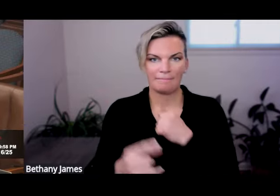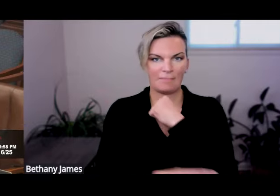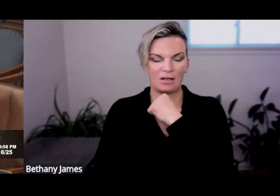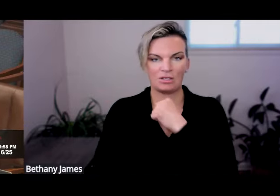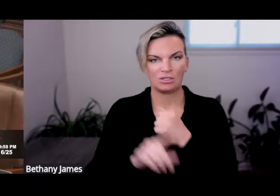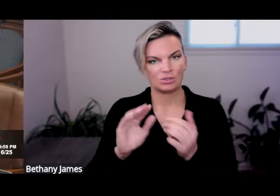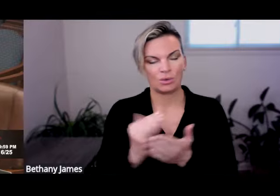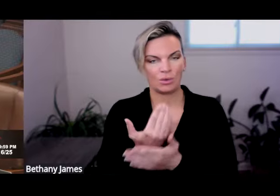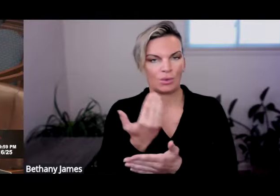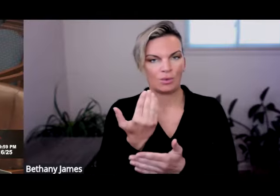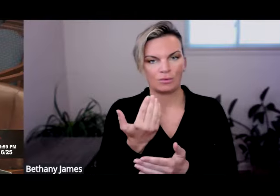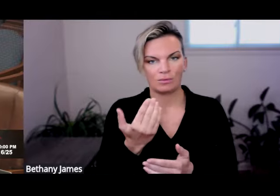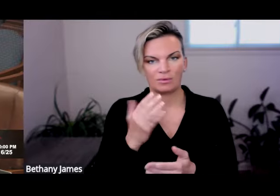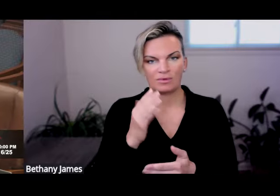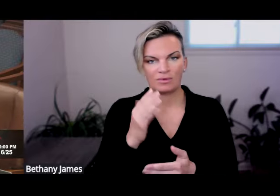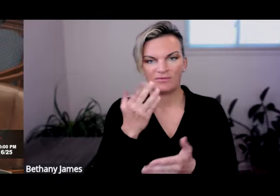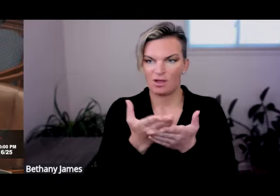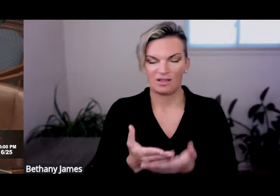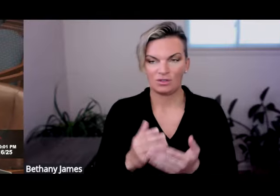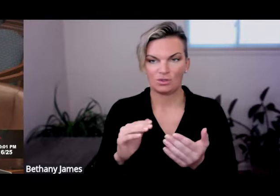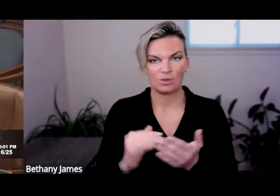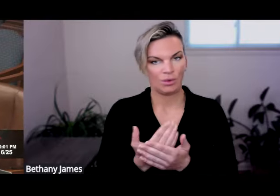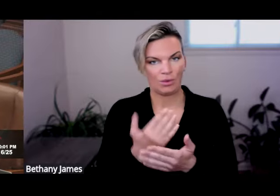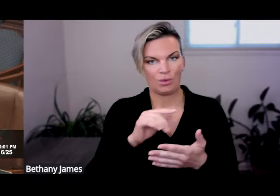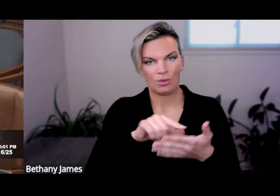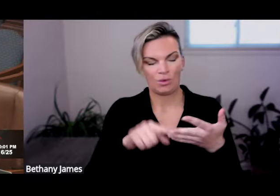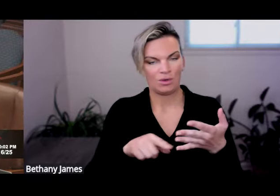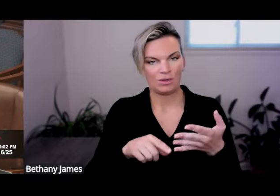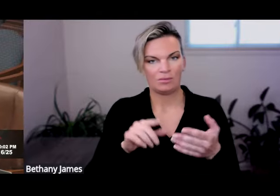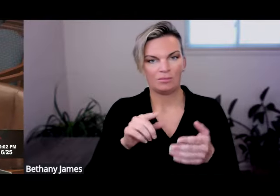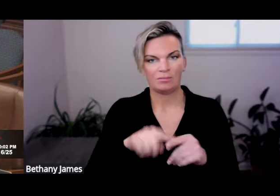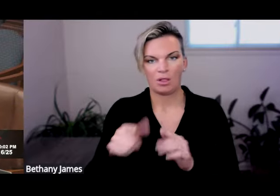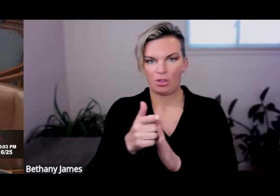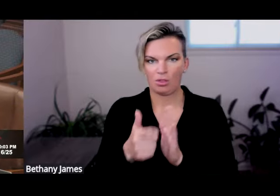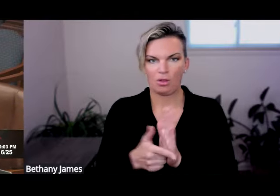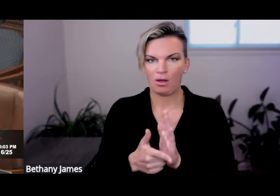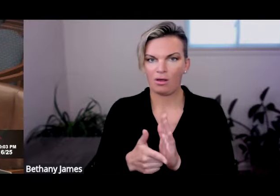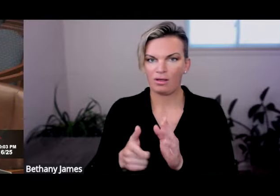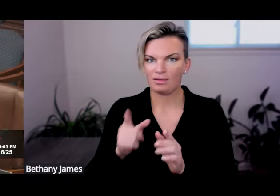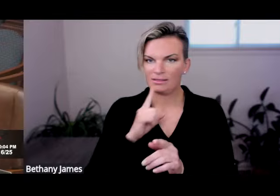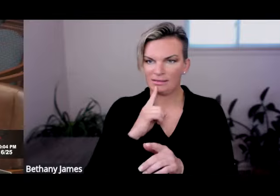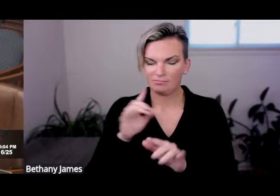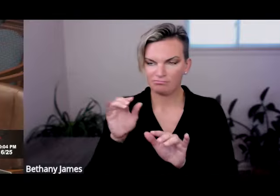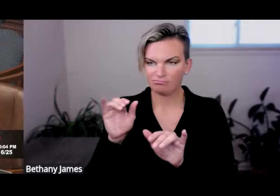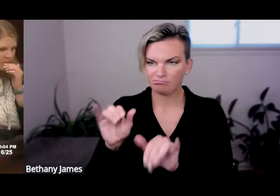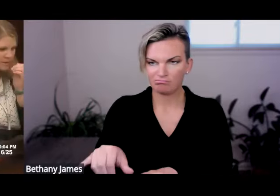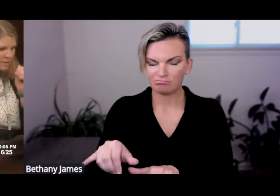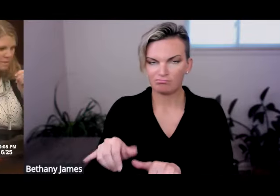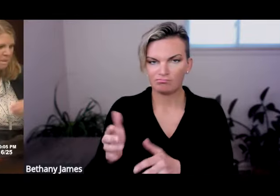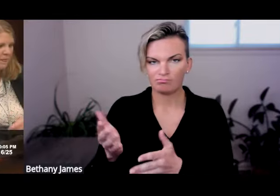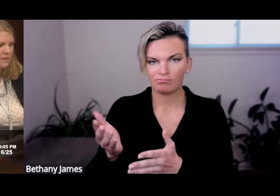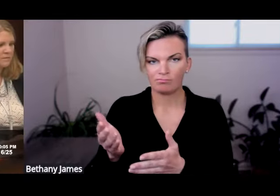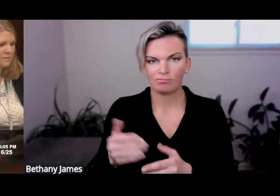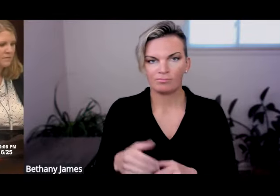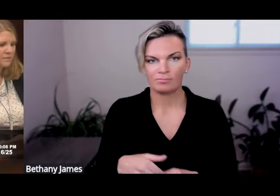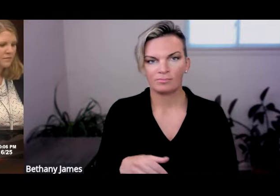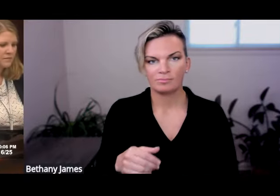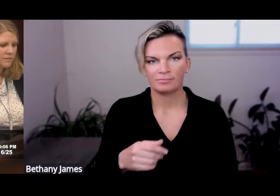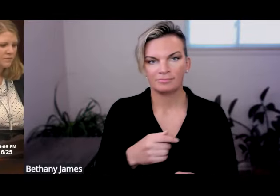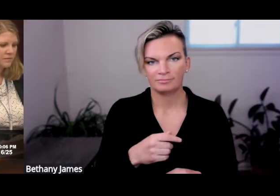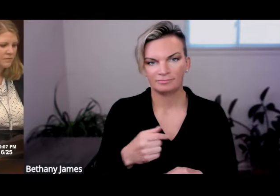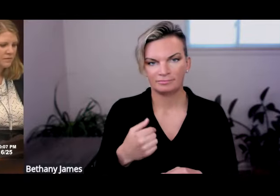the verifications are new, but the law itself is. Correct. And typically when we've seen this a lot